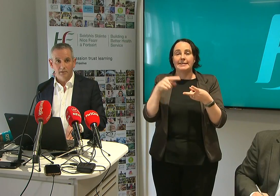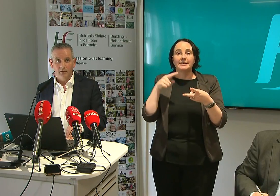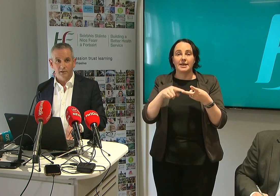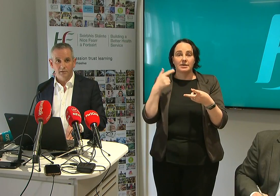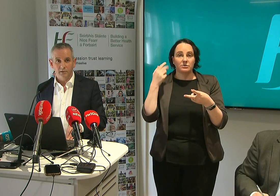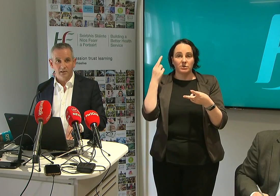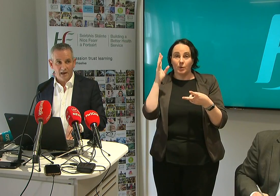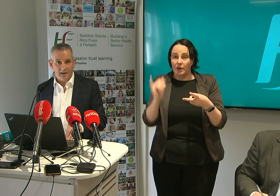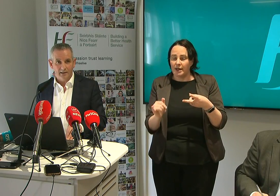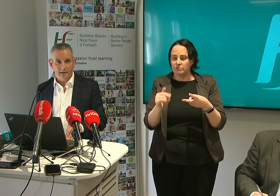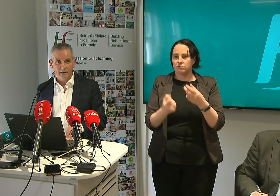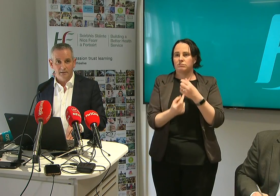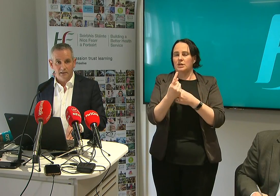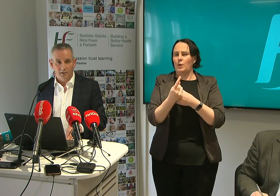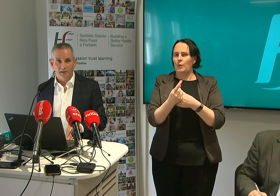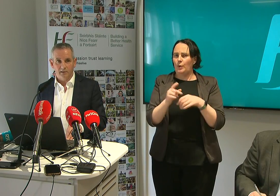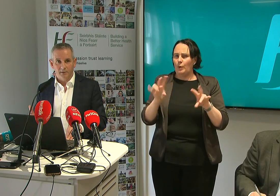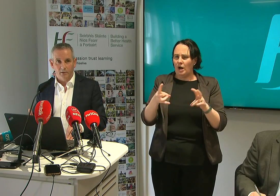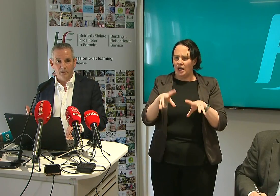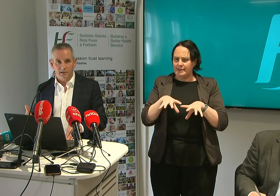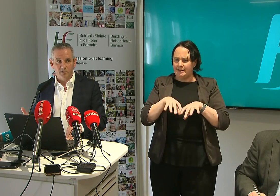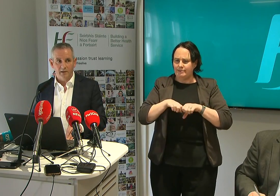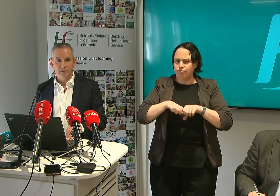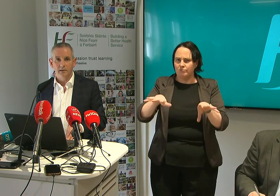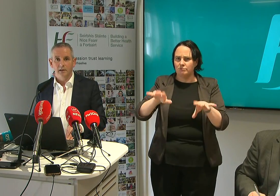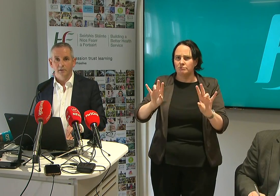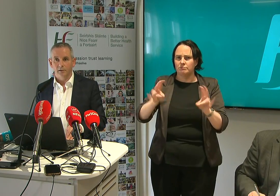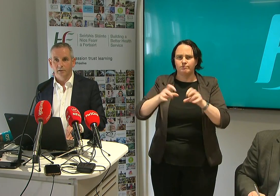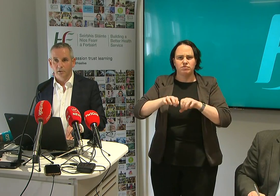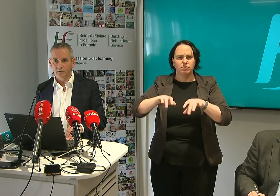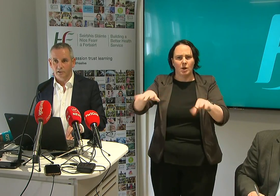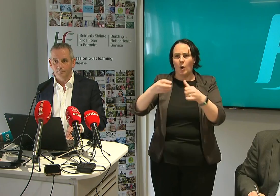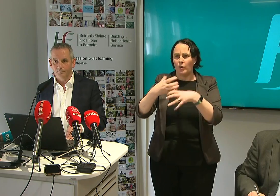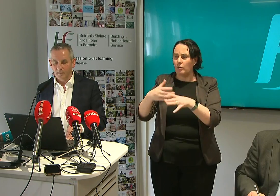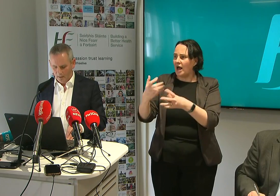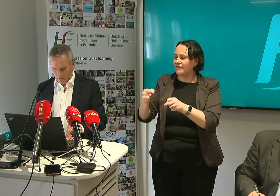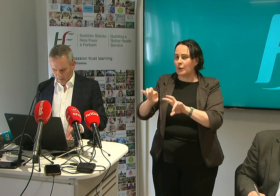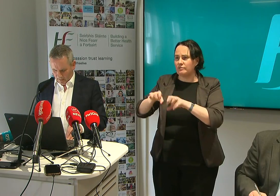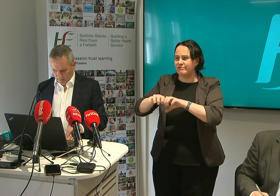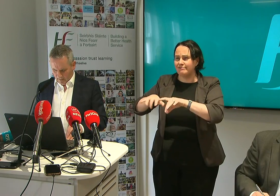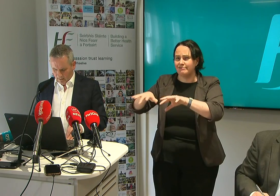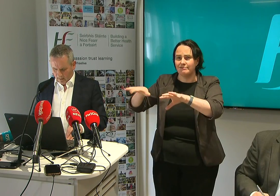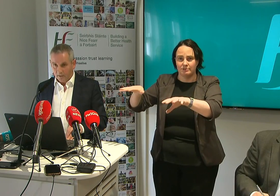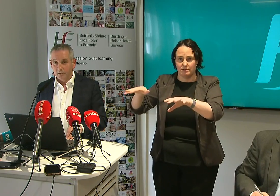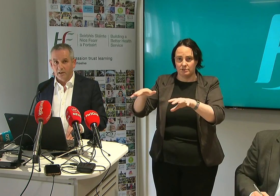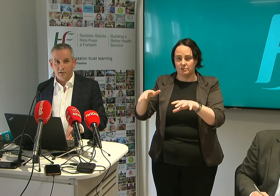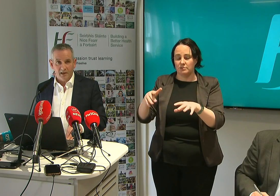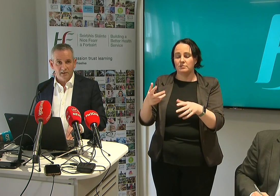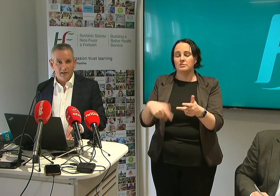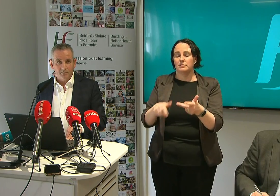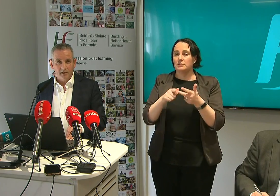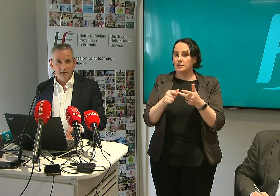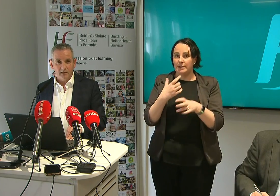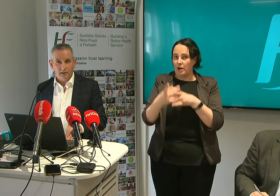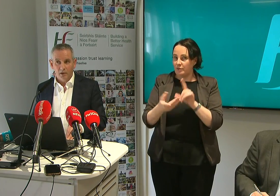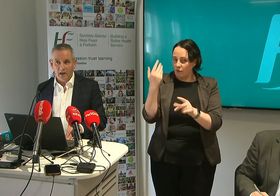level of which the attack, the experience of how it spread in other countries. And thirdly, it's